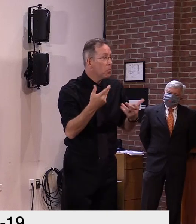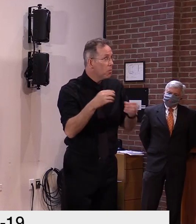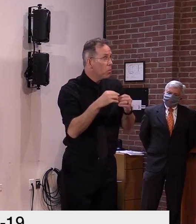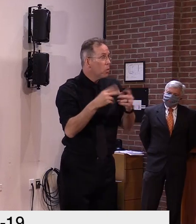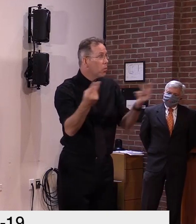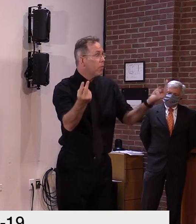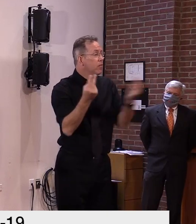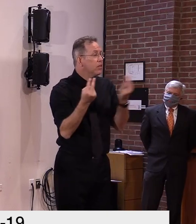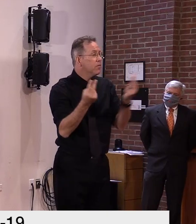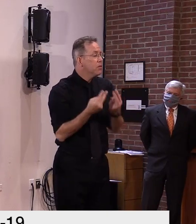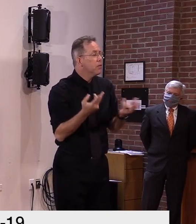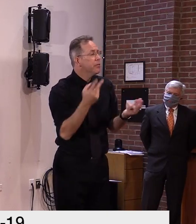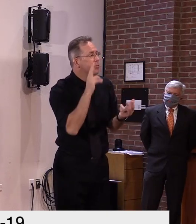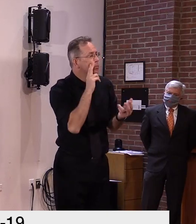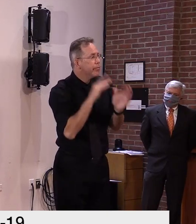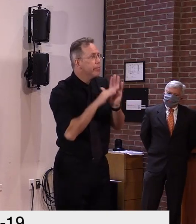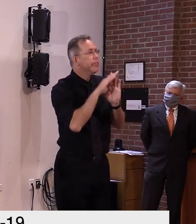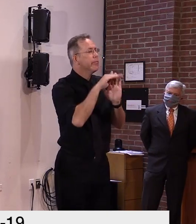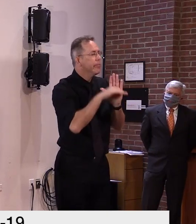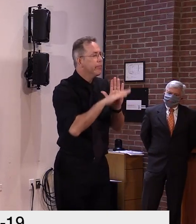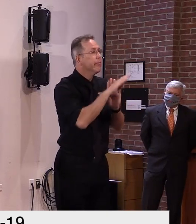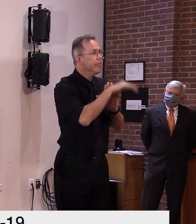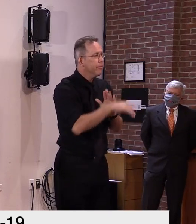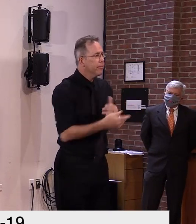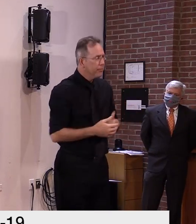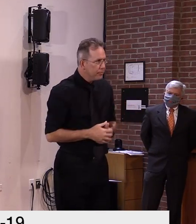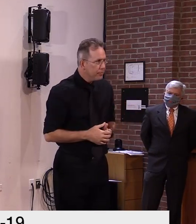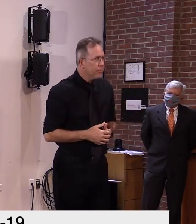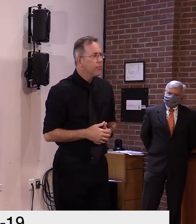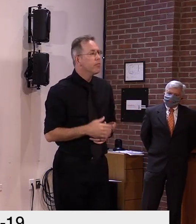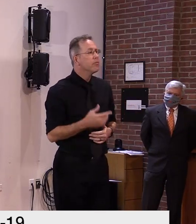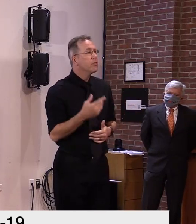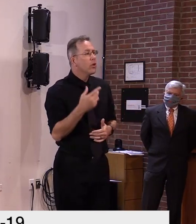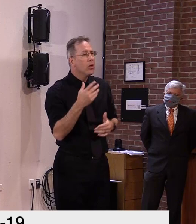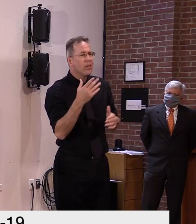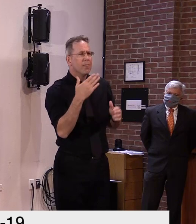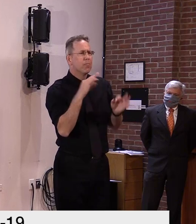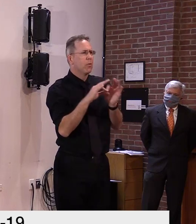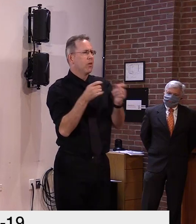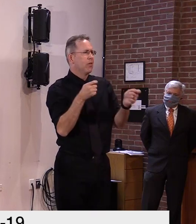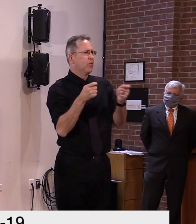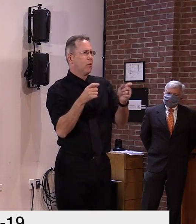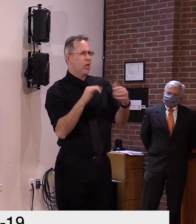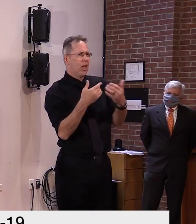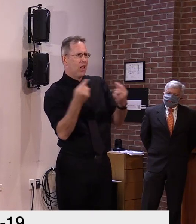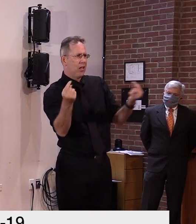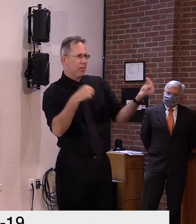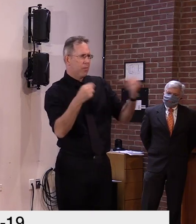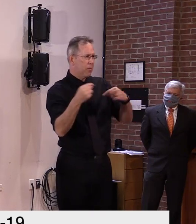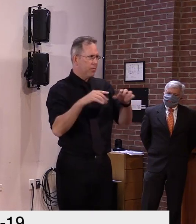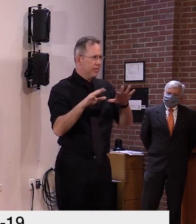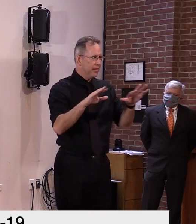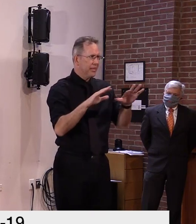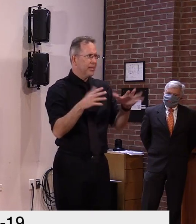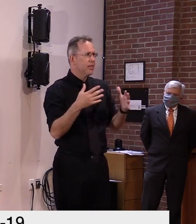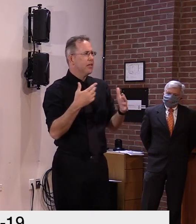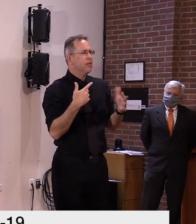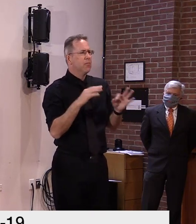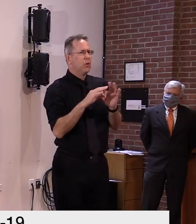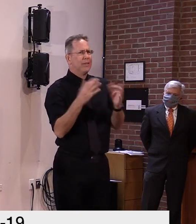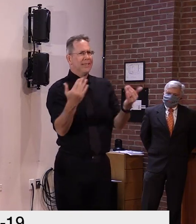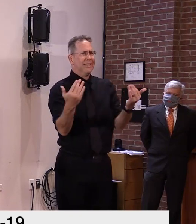own numbers under control at that point, and we can open up to more travel into the state. But I think we're just going to